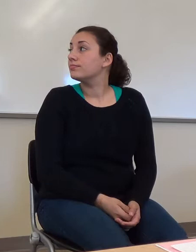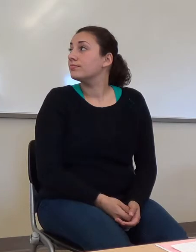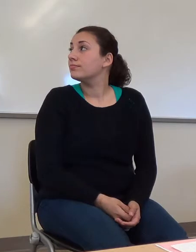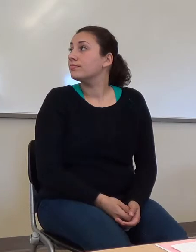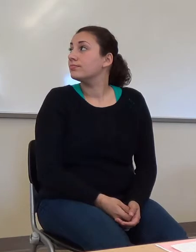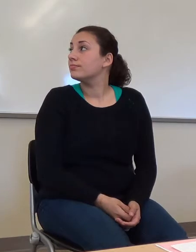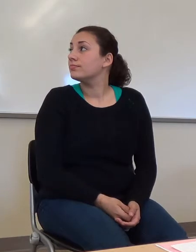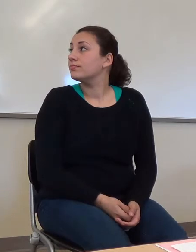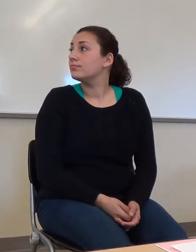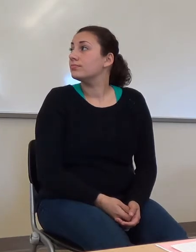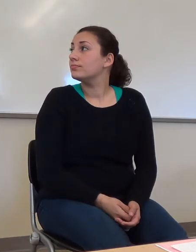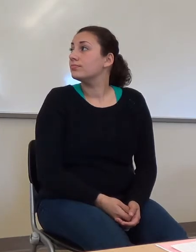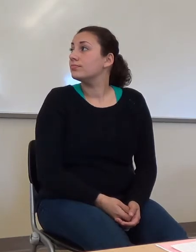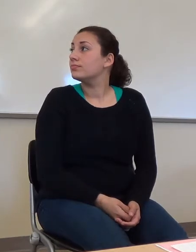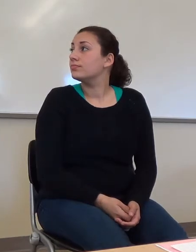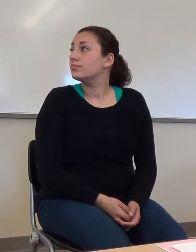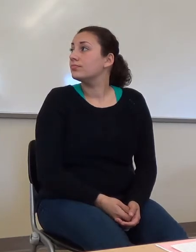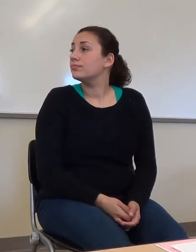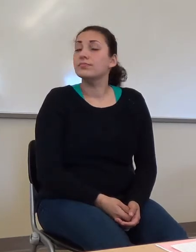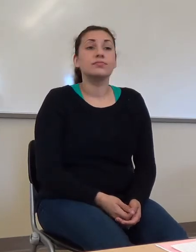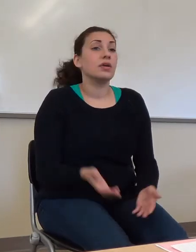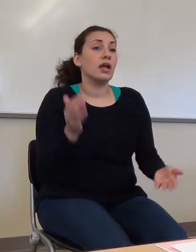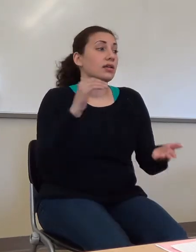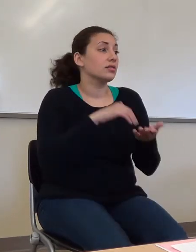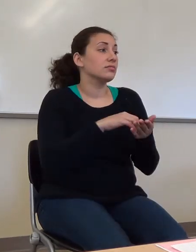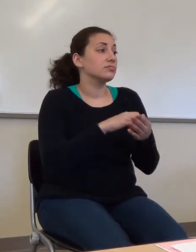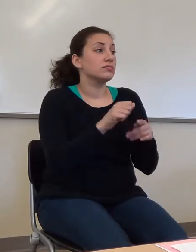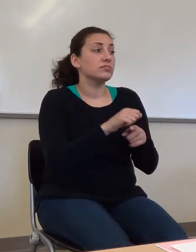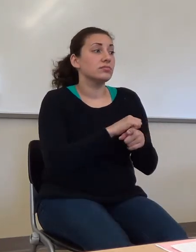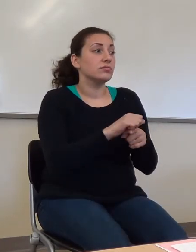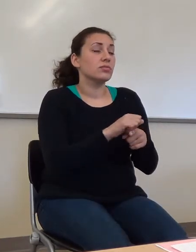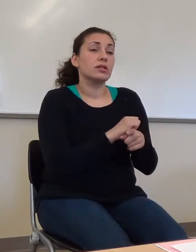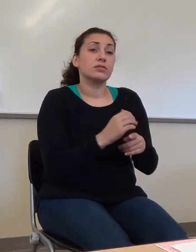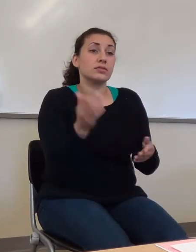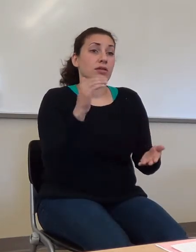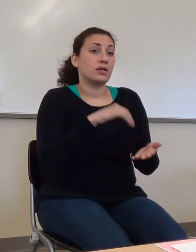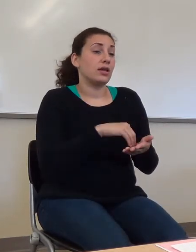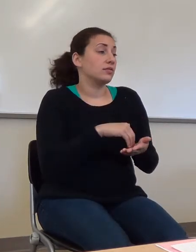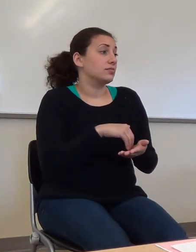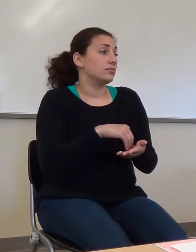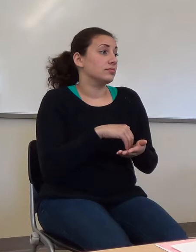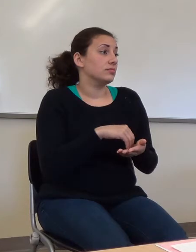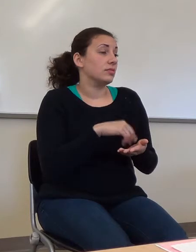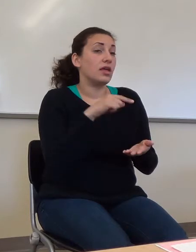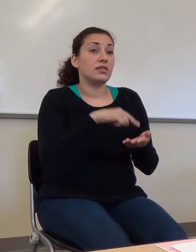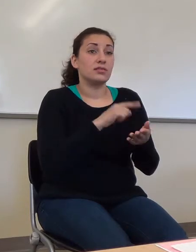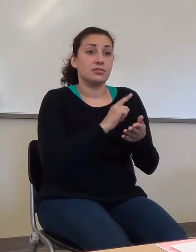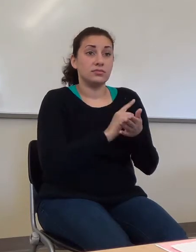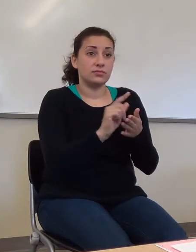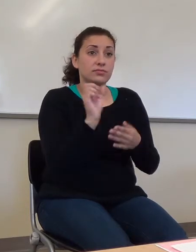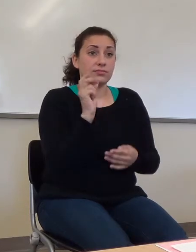Okay, so again, we're going to do this again this week.